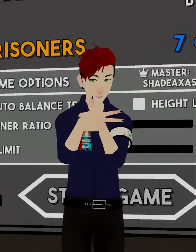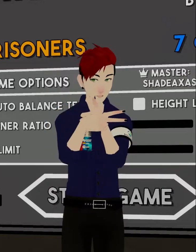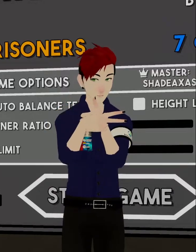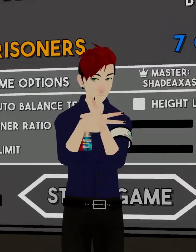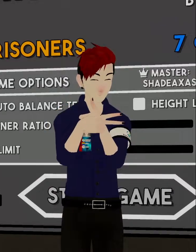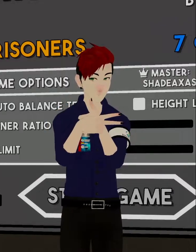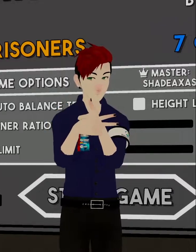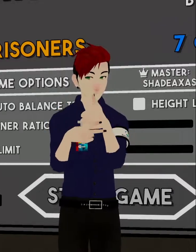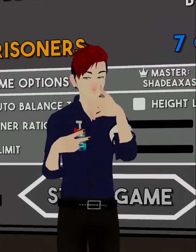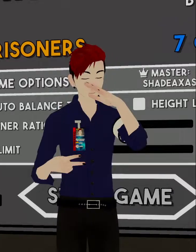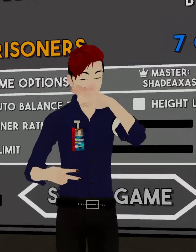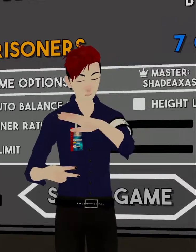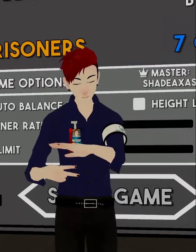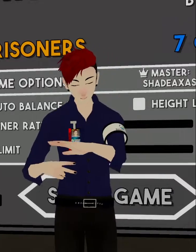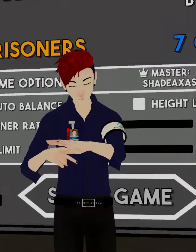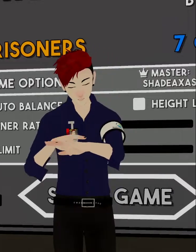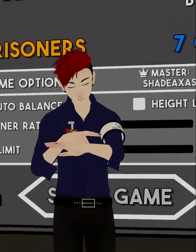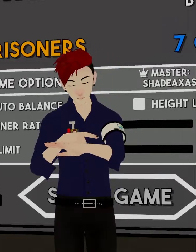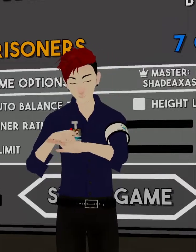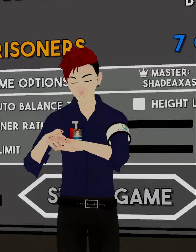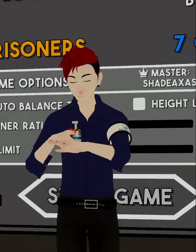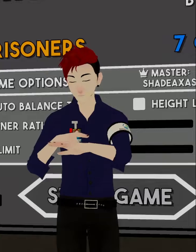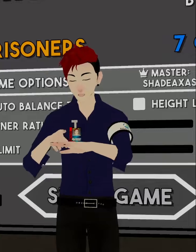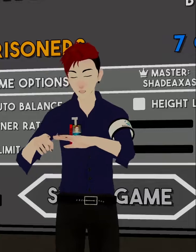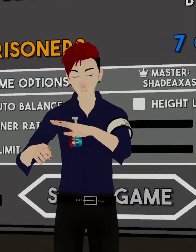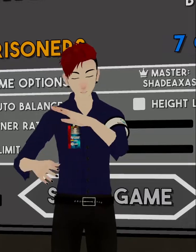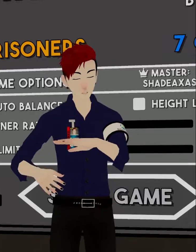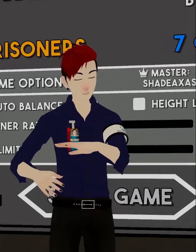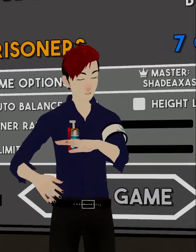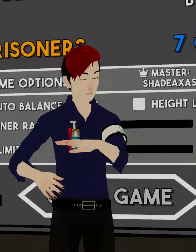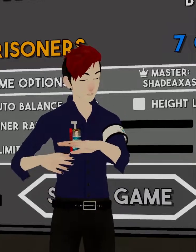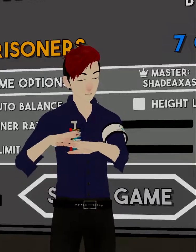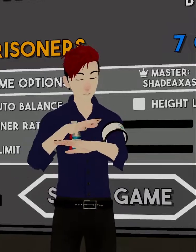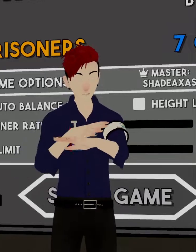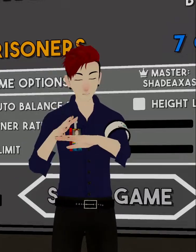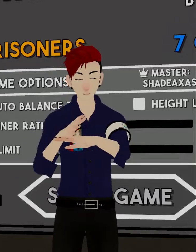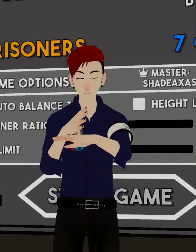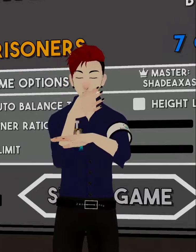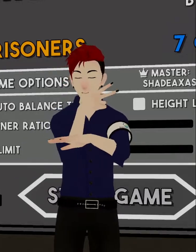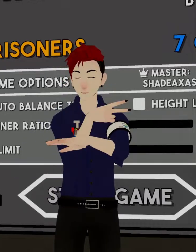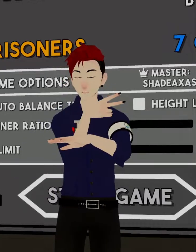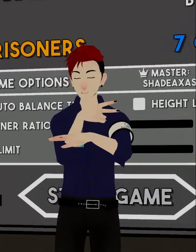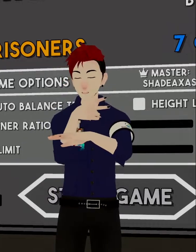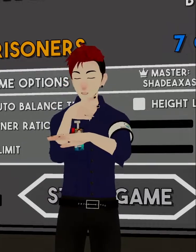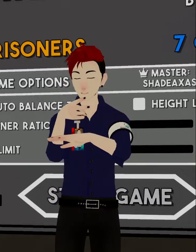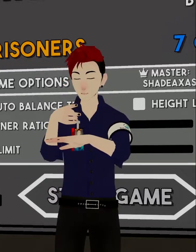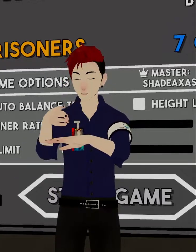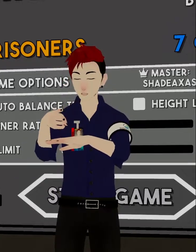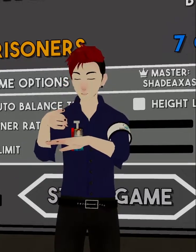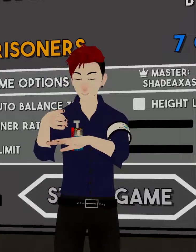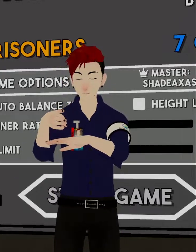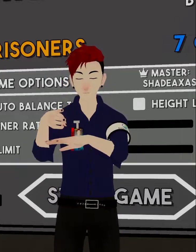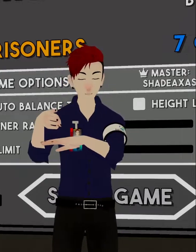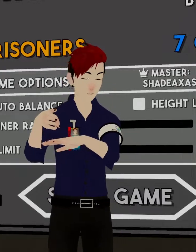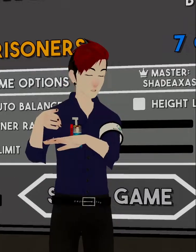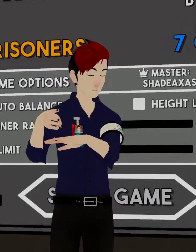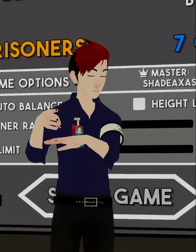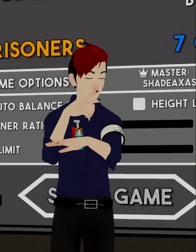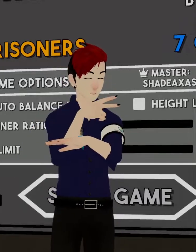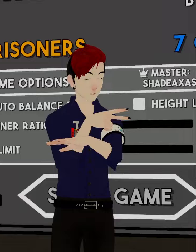vehicle. And then you're going to take this flat hand with your palm facing down, saying this area, and it's got a whole bunch of cars in it. That's the etymology of